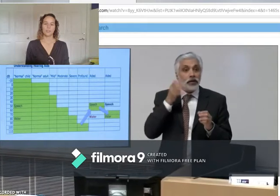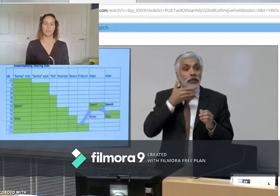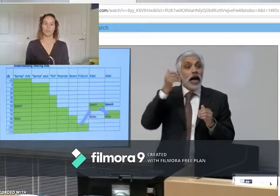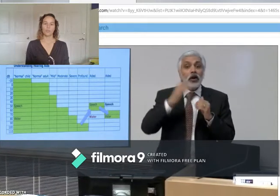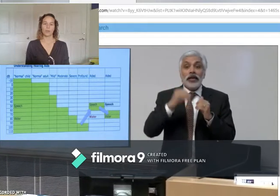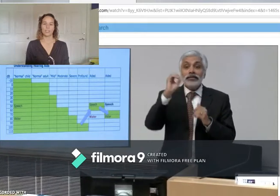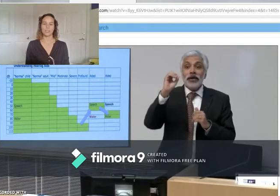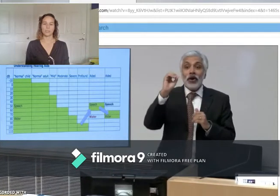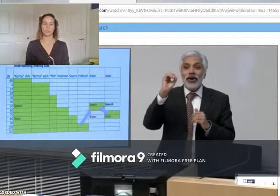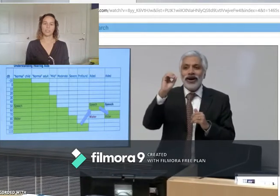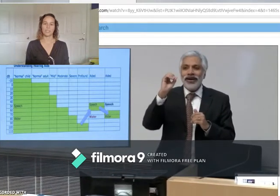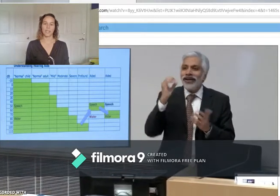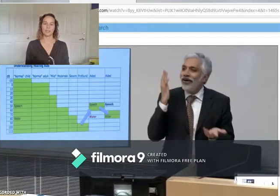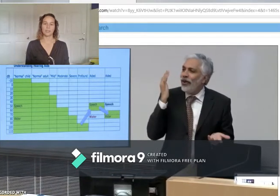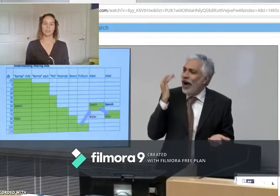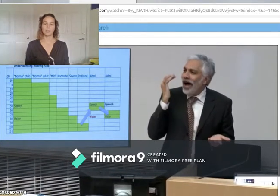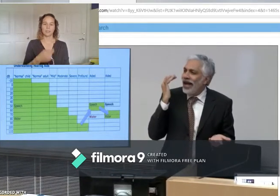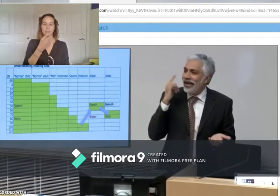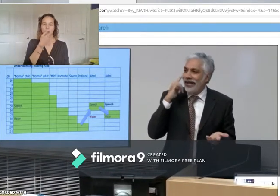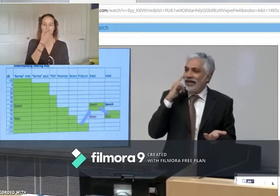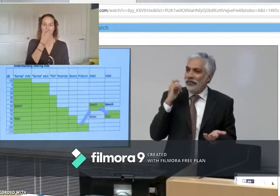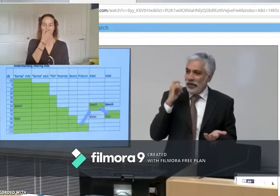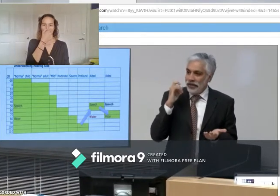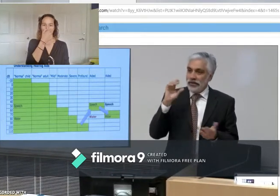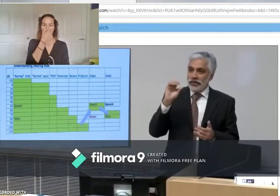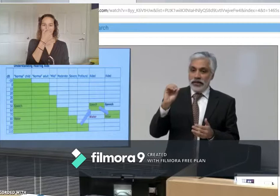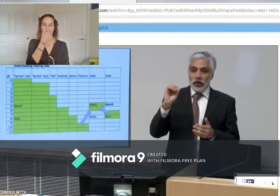Notice that the normal range per se